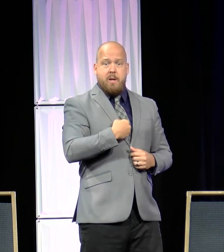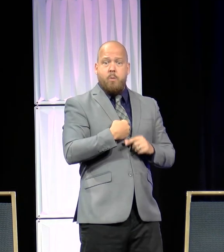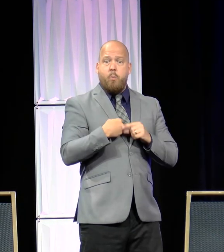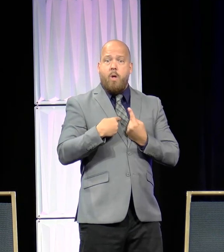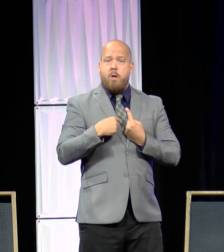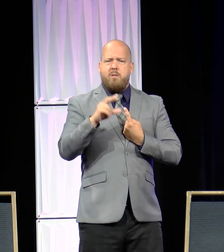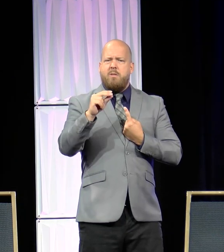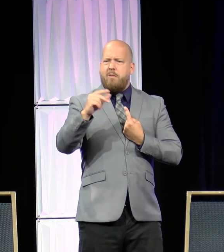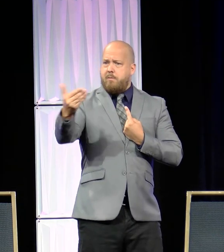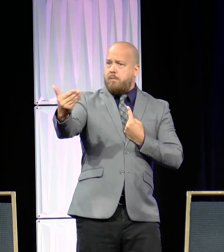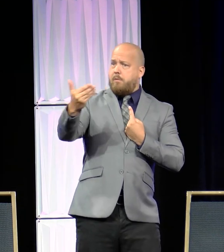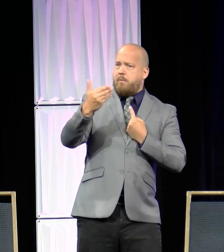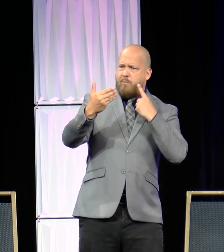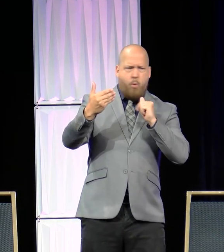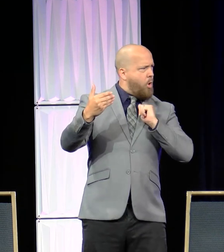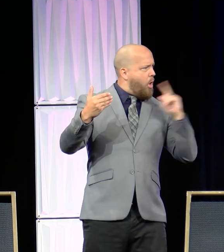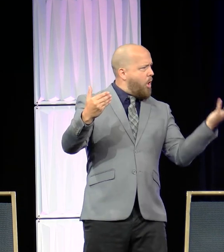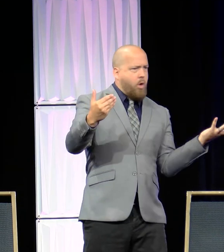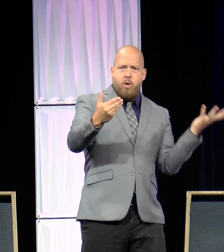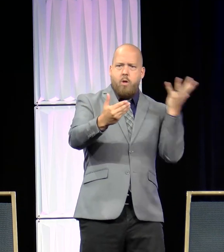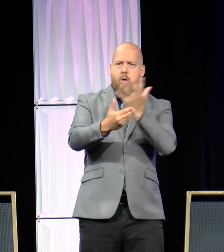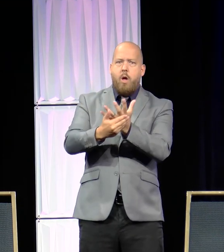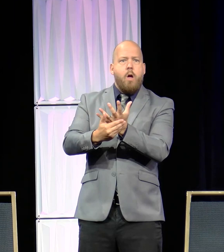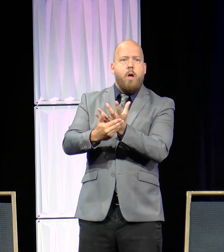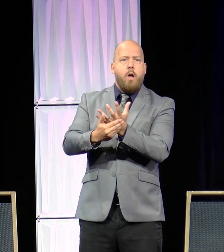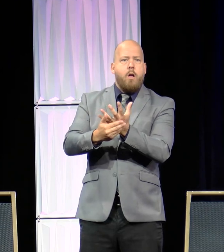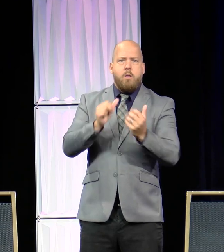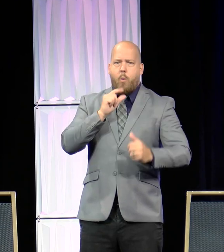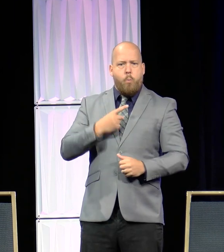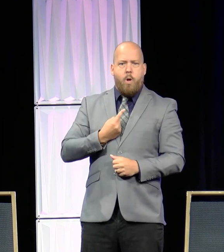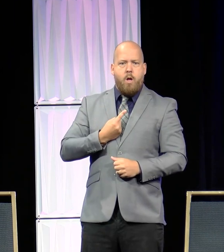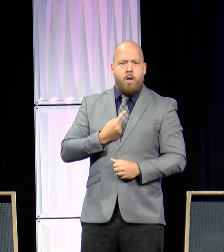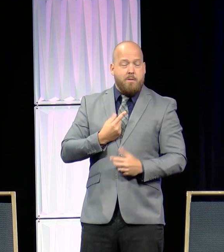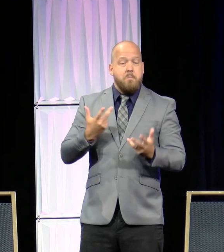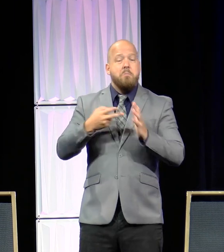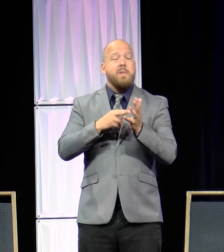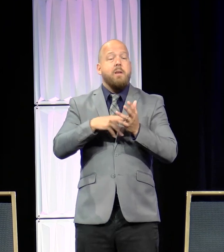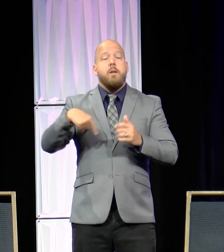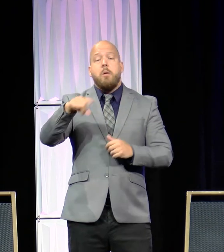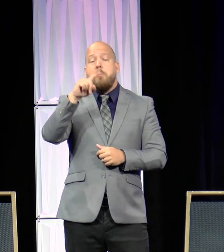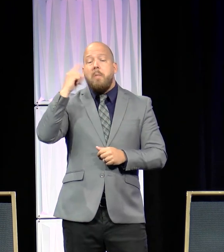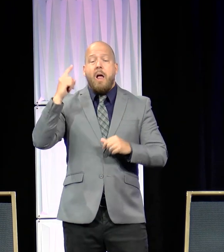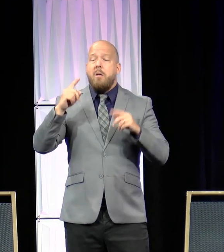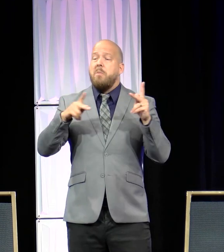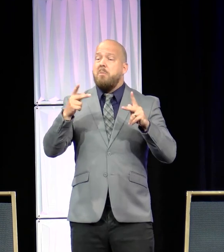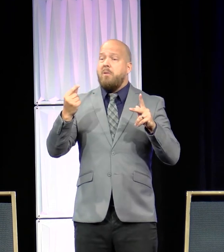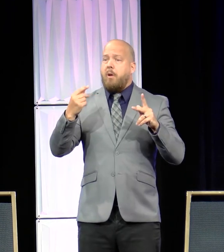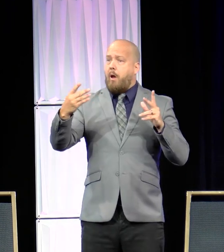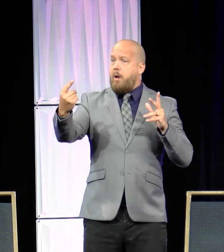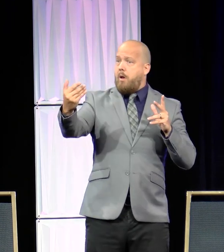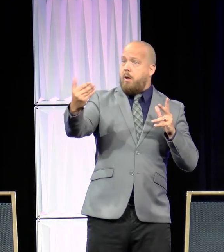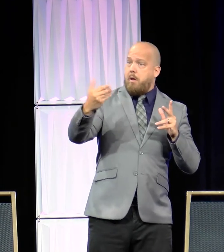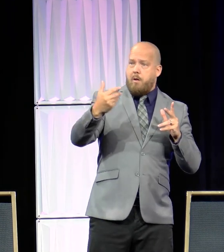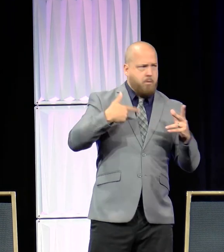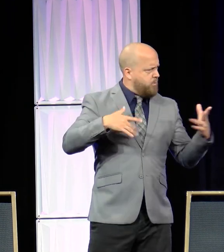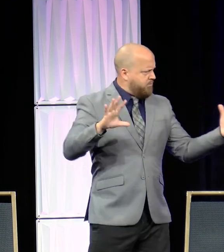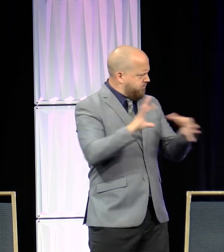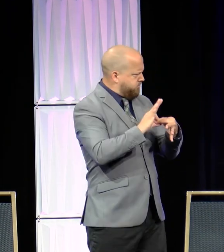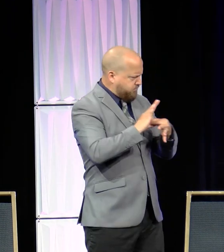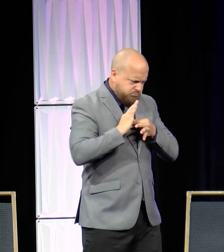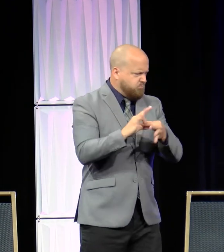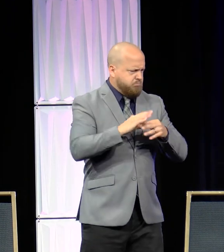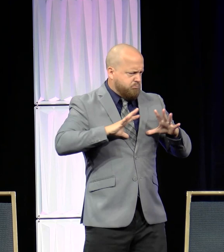the importance of black people being united. And so we have that. Black and brown people,